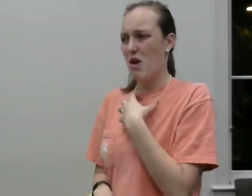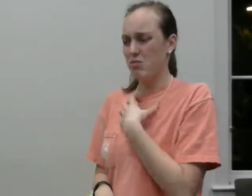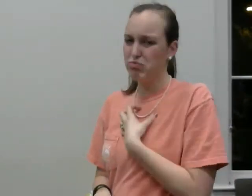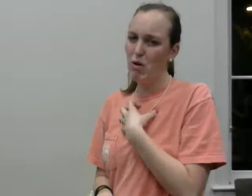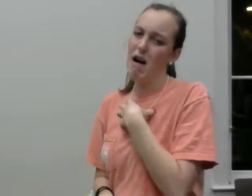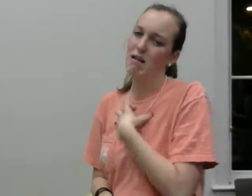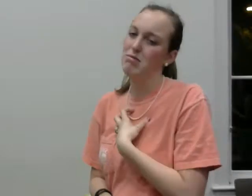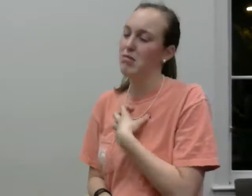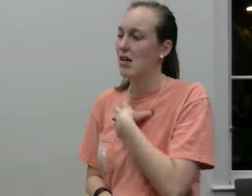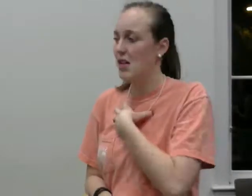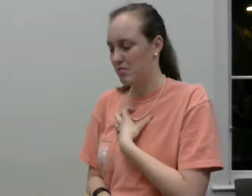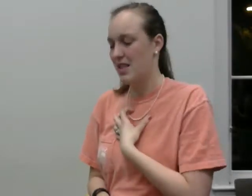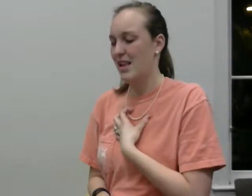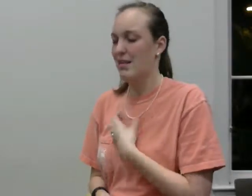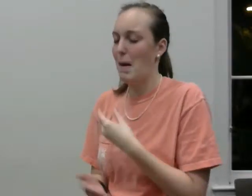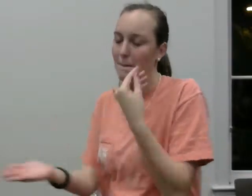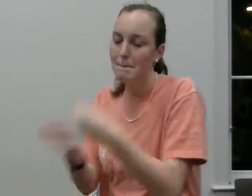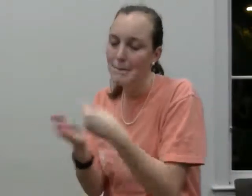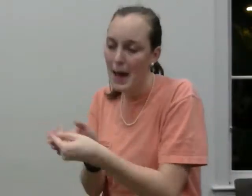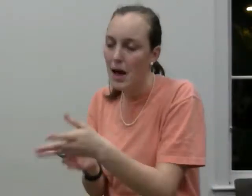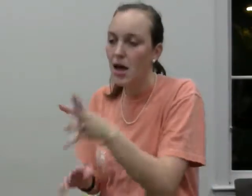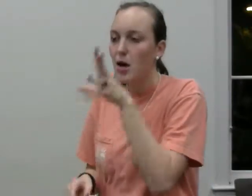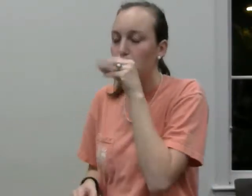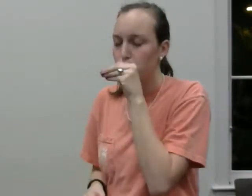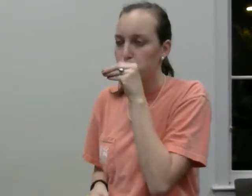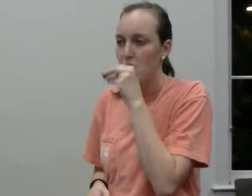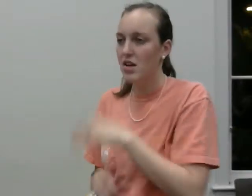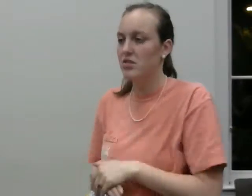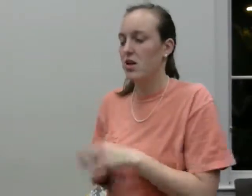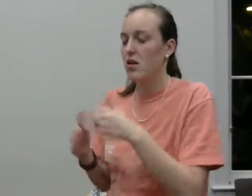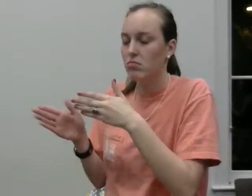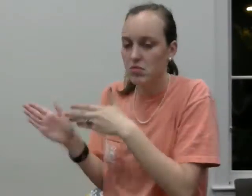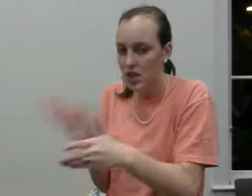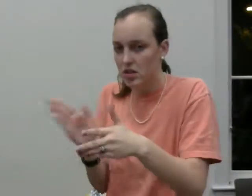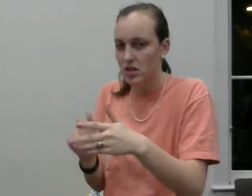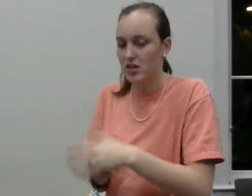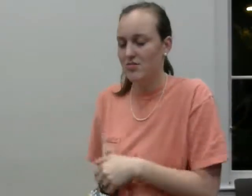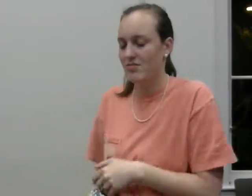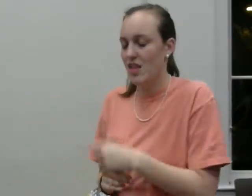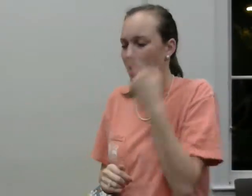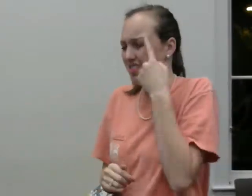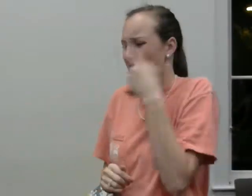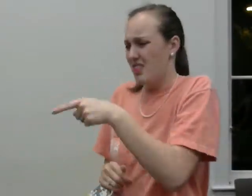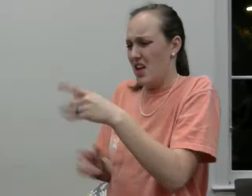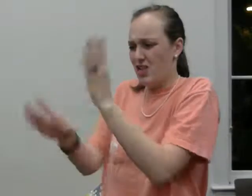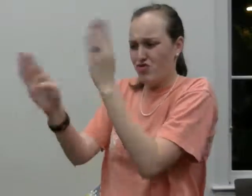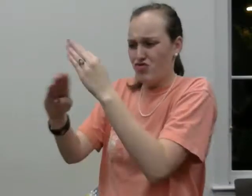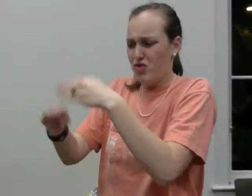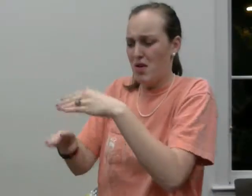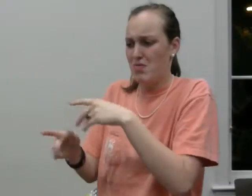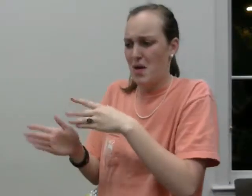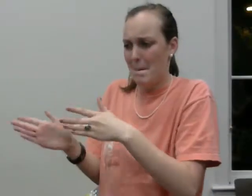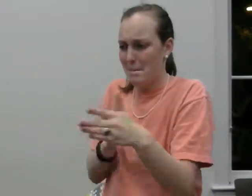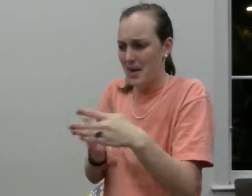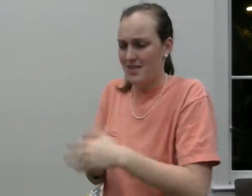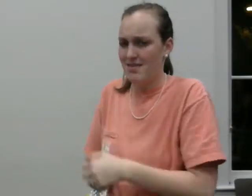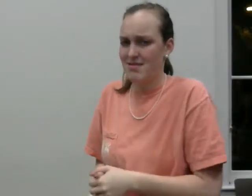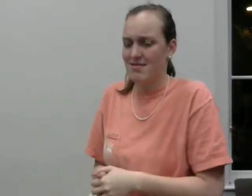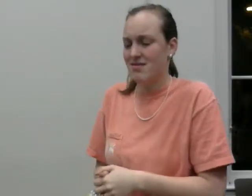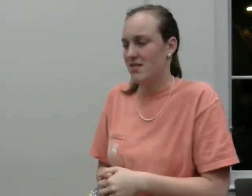Pay the taxes, shut your mouths, go on with your lives. They thought that they were these rebels causing trouble. They did not see all the problems that the colonists